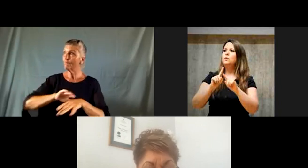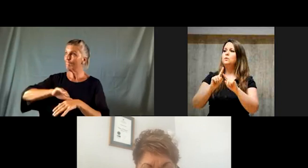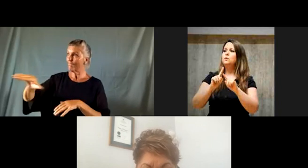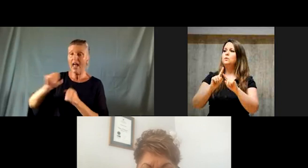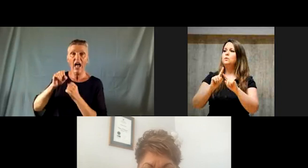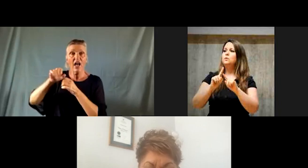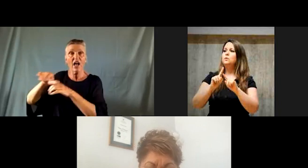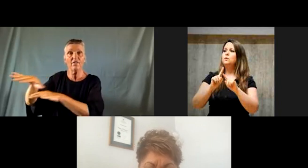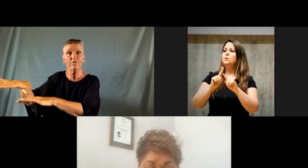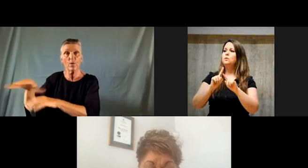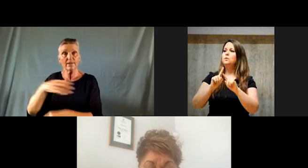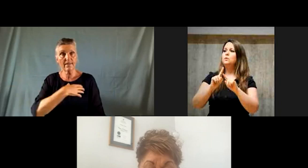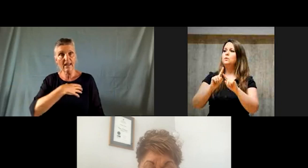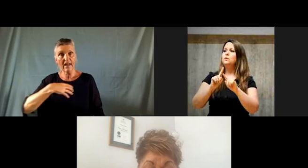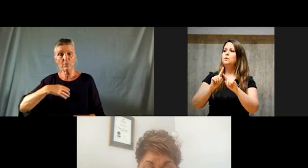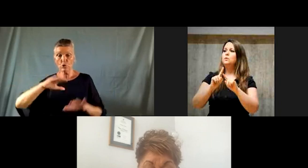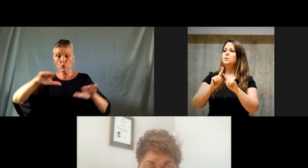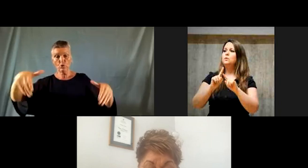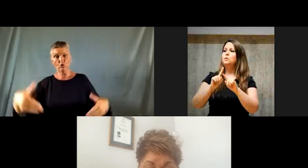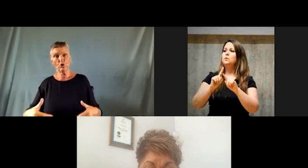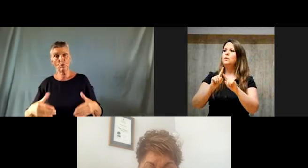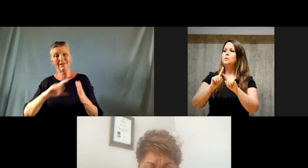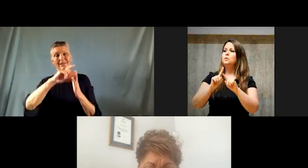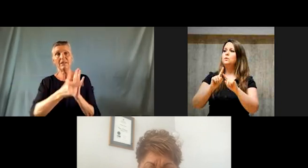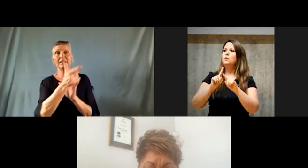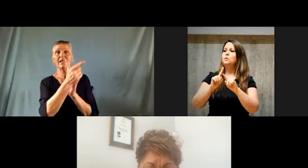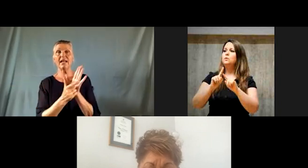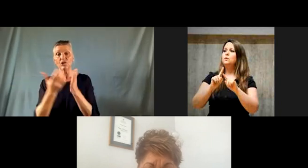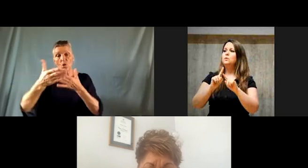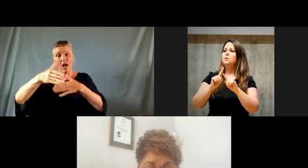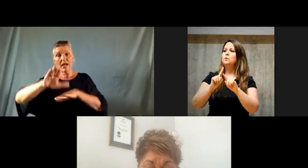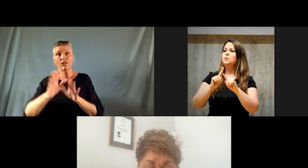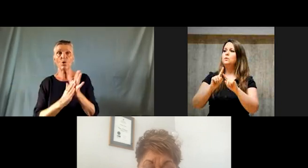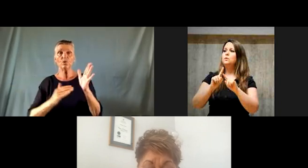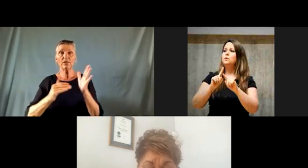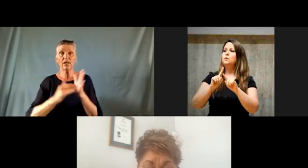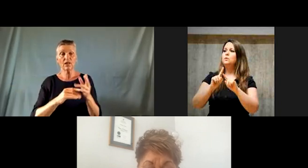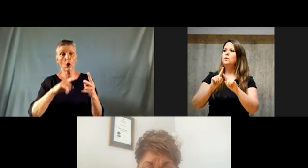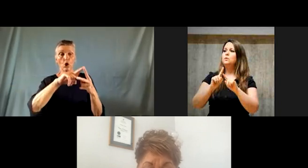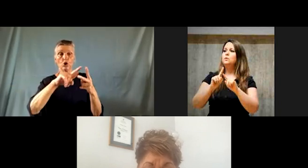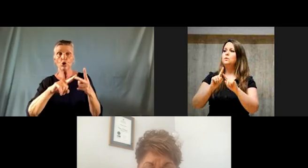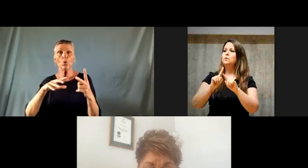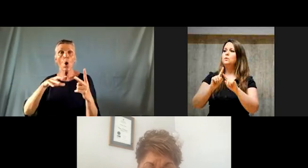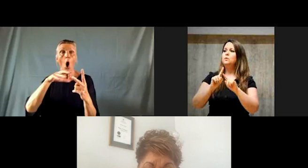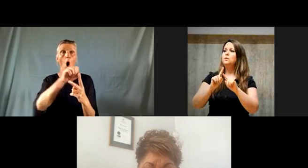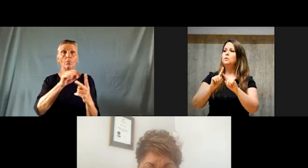into Aotearoa, New Zealand. Two of our key objectives was to have the